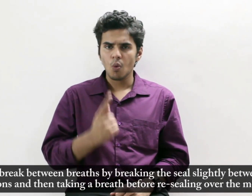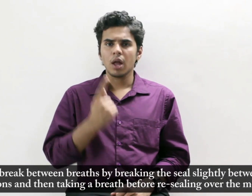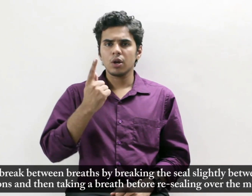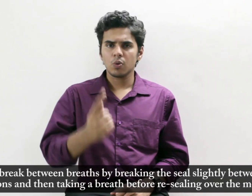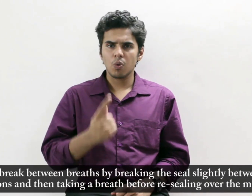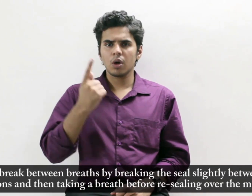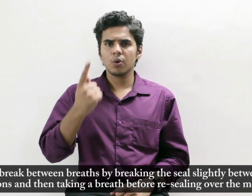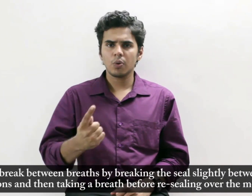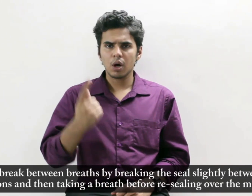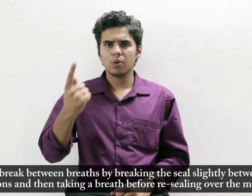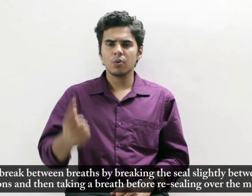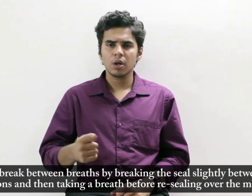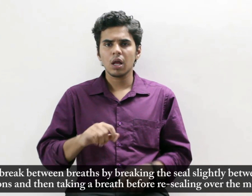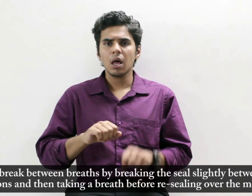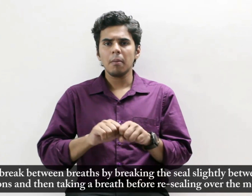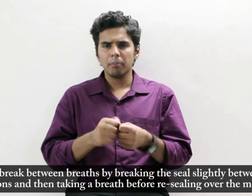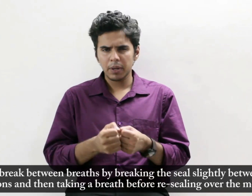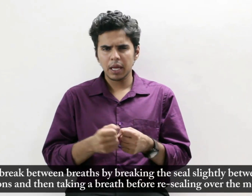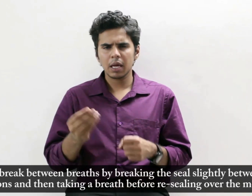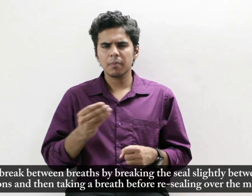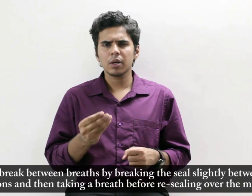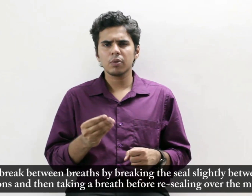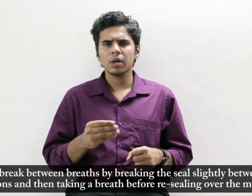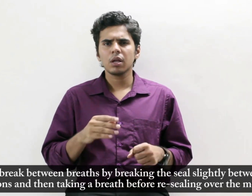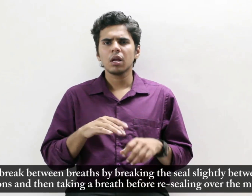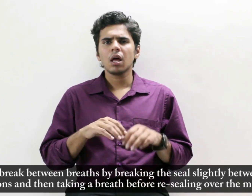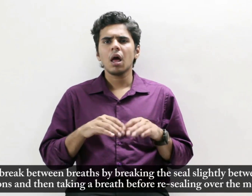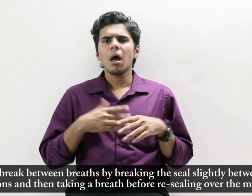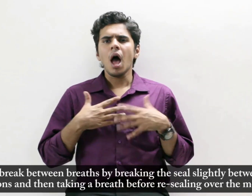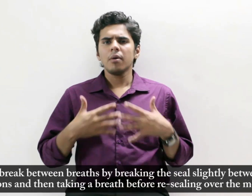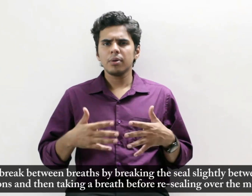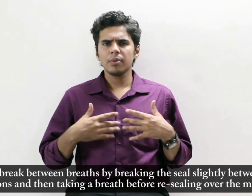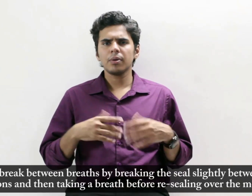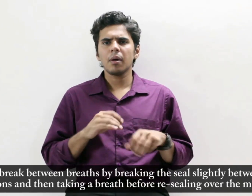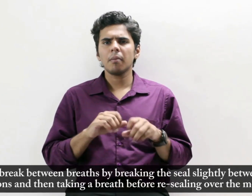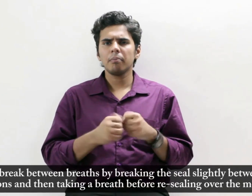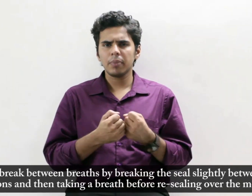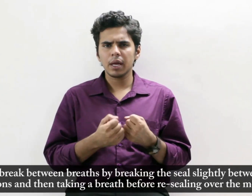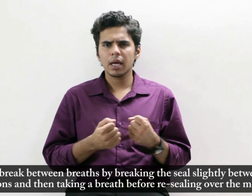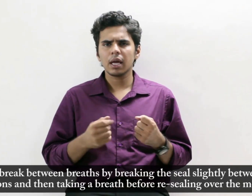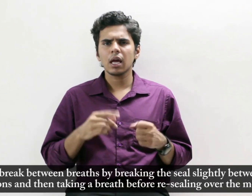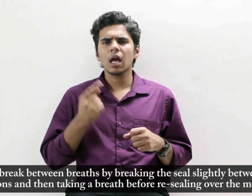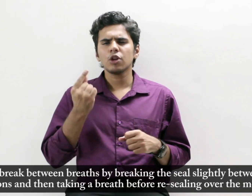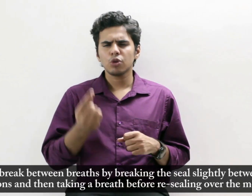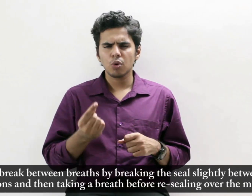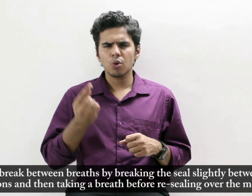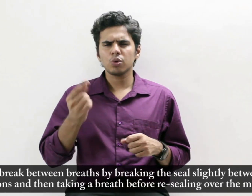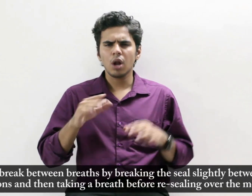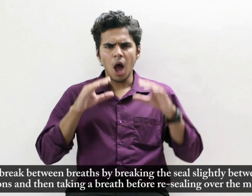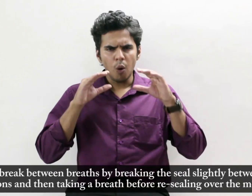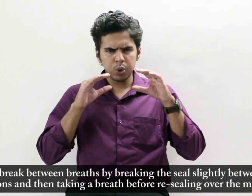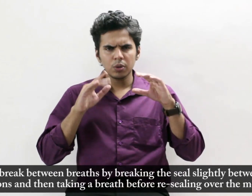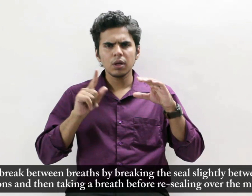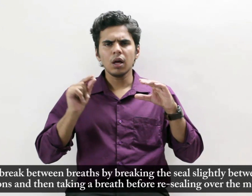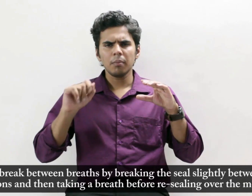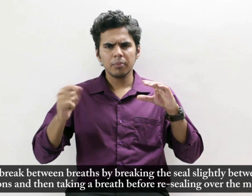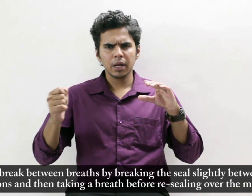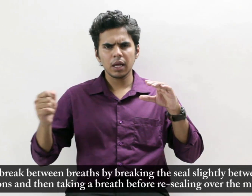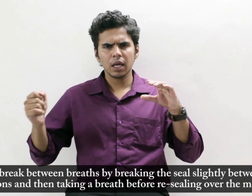a break between breaths by breaking the seal slightly between ventilations and then taking a breath before